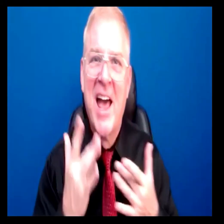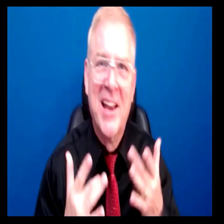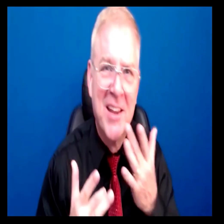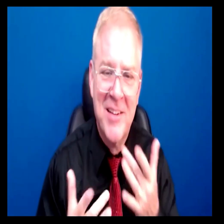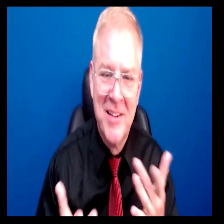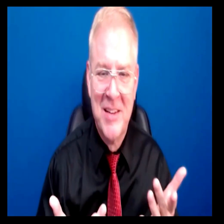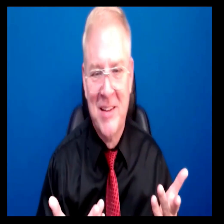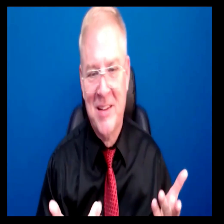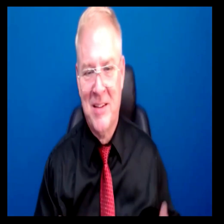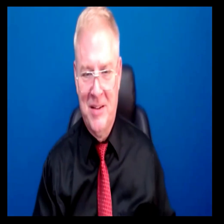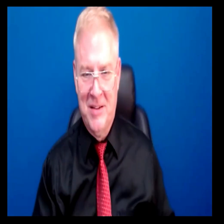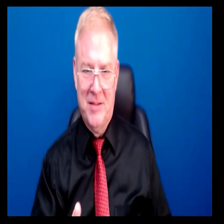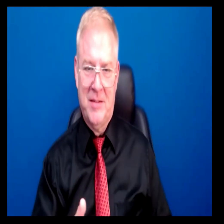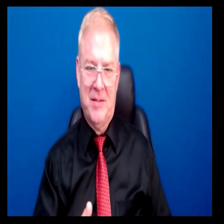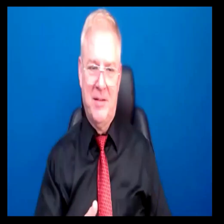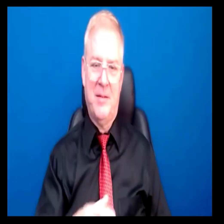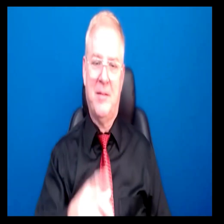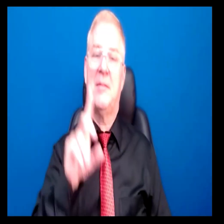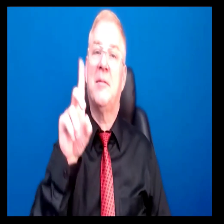Lack.